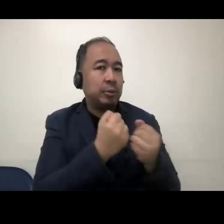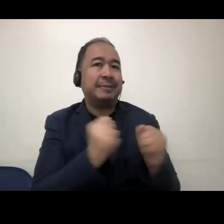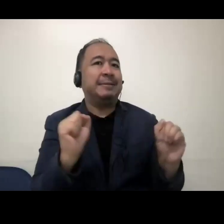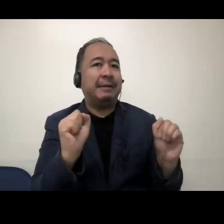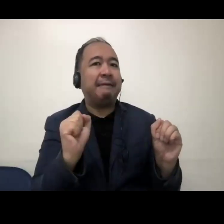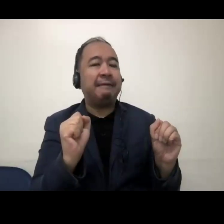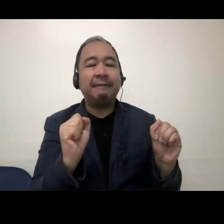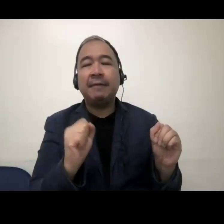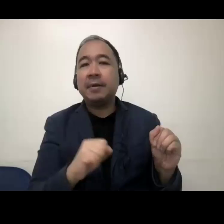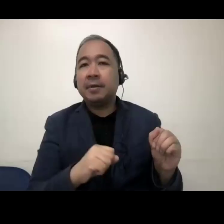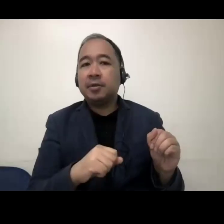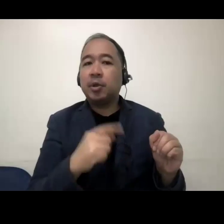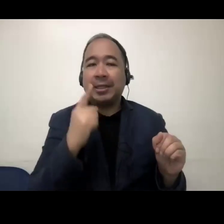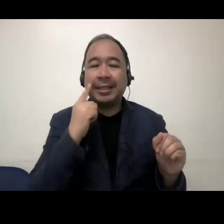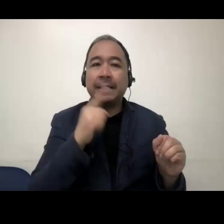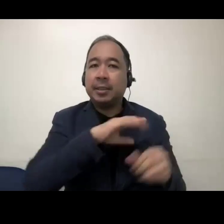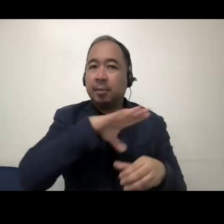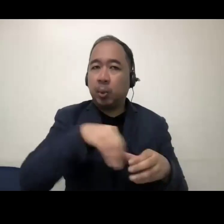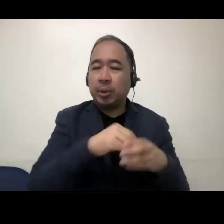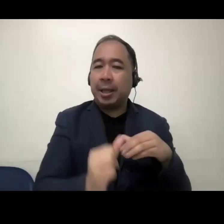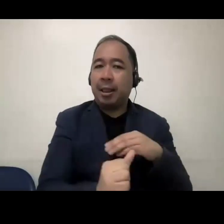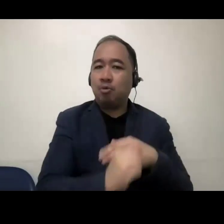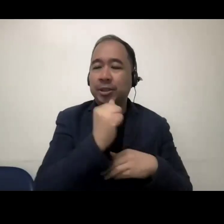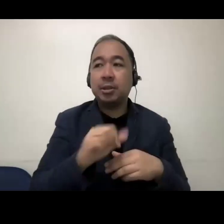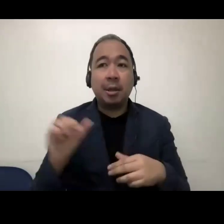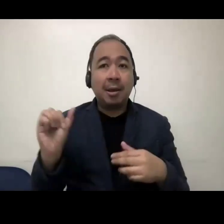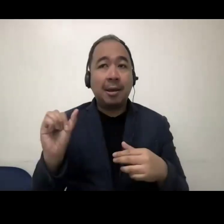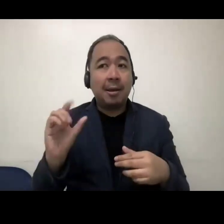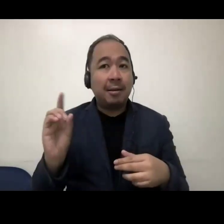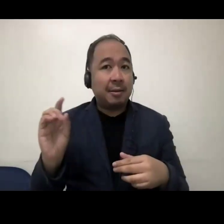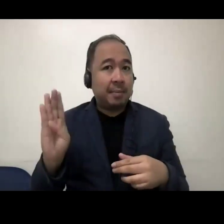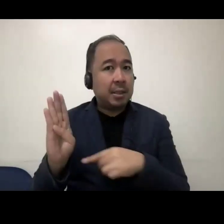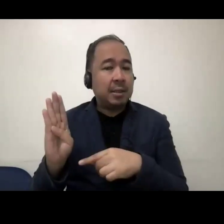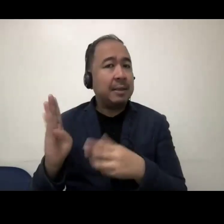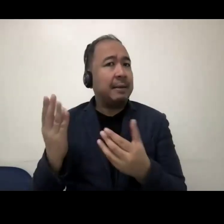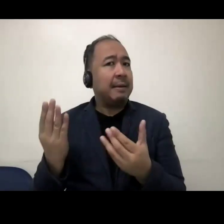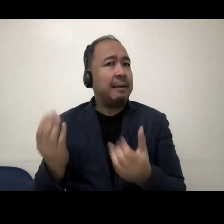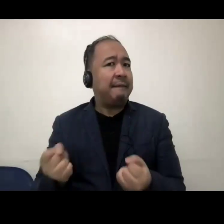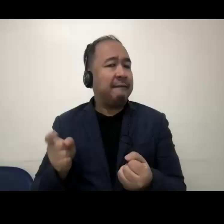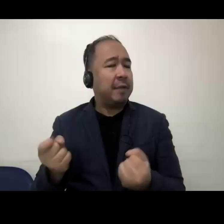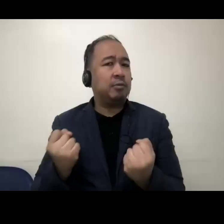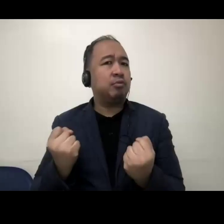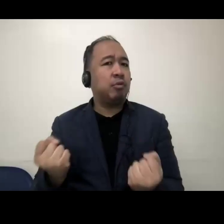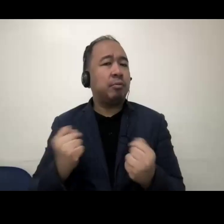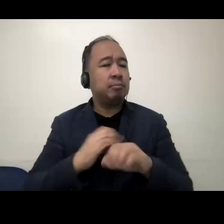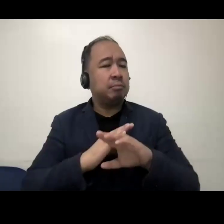well. It's extremely important to ensure that even if ADB has a strong safeguard, that it is extremely important